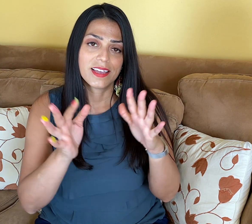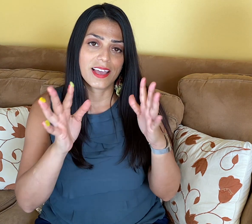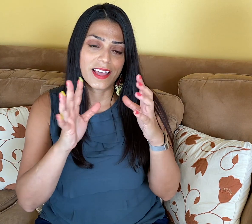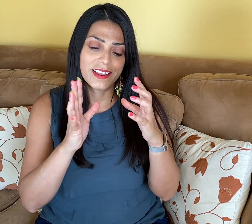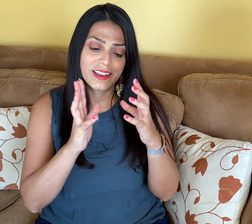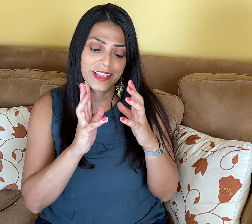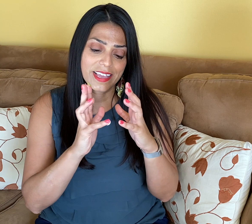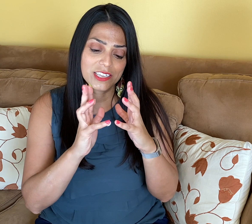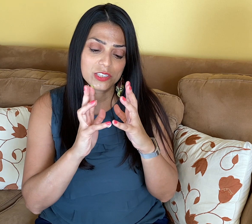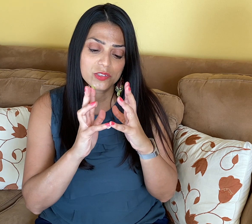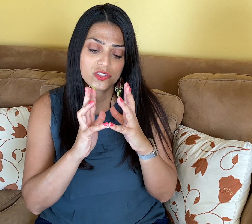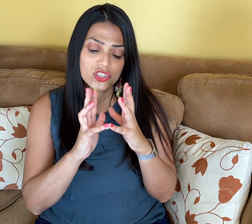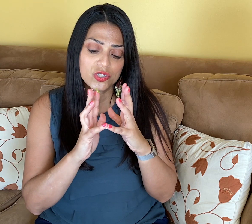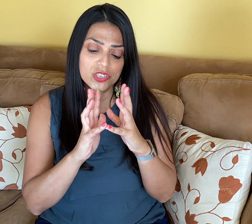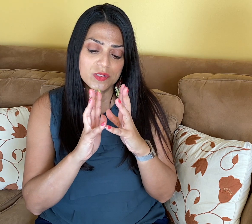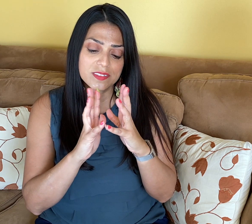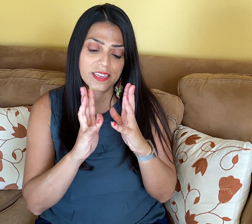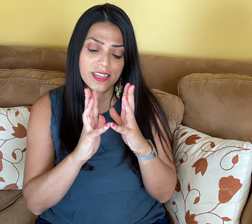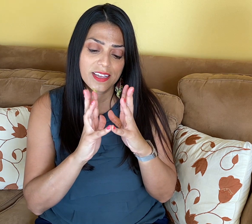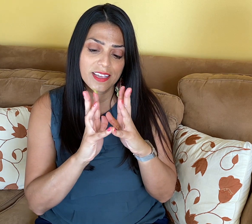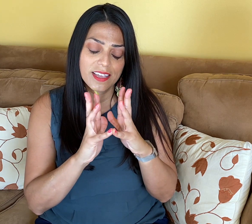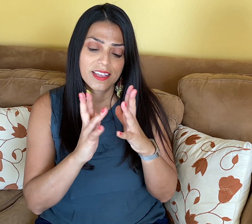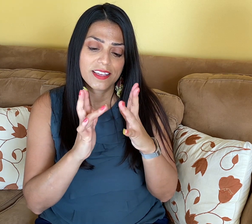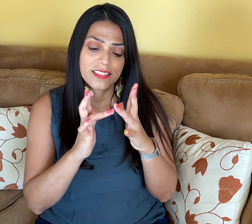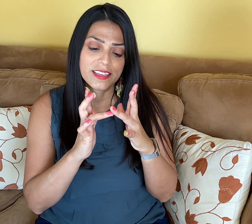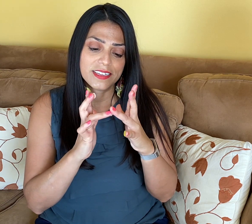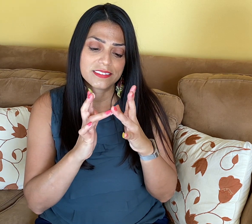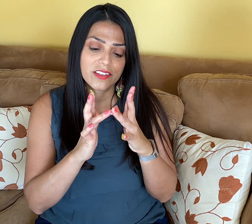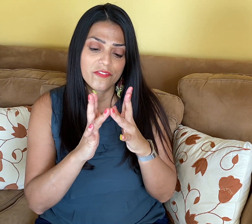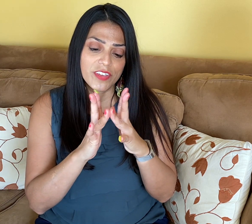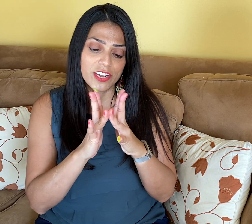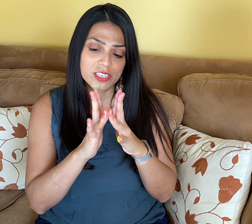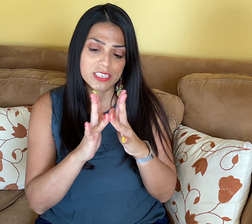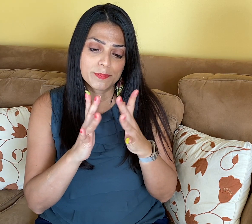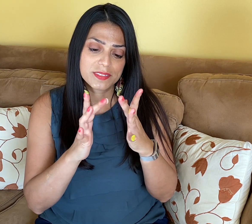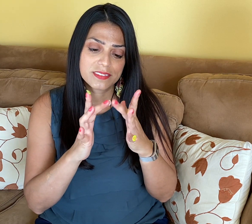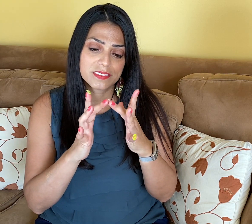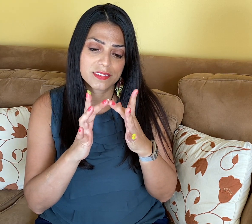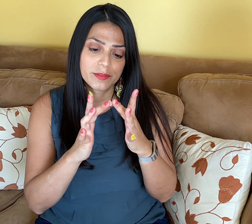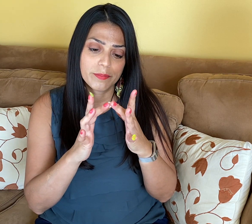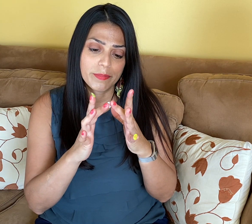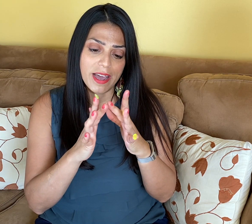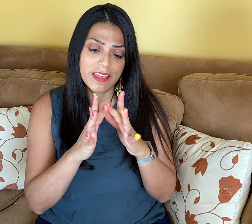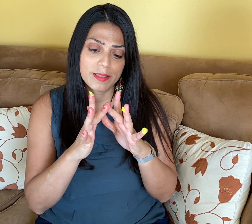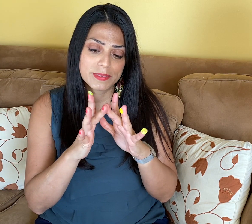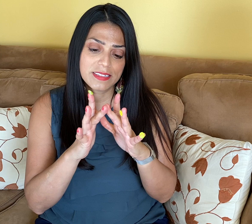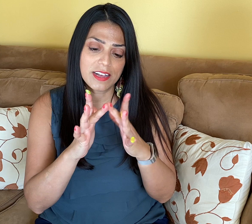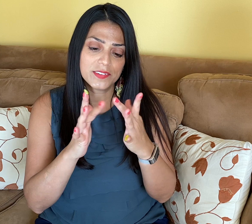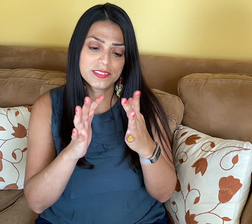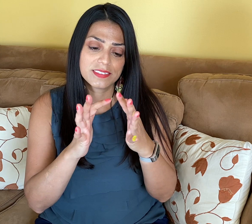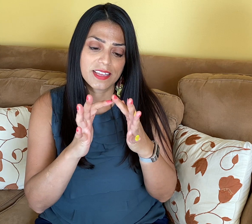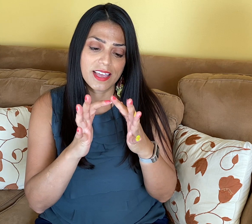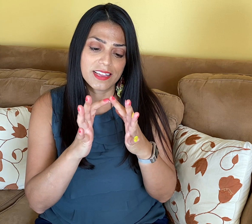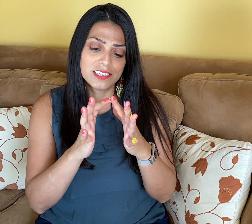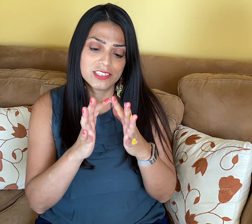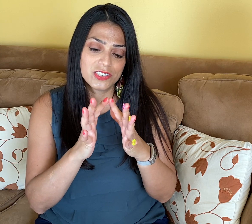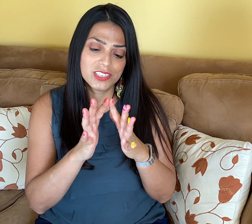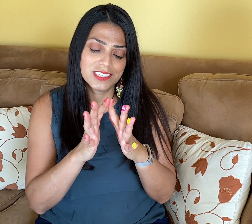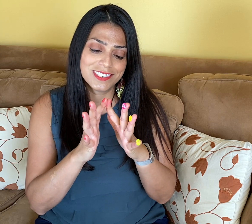And then they get used to using these fingertips by themselves and